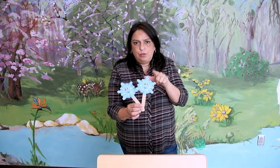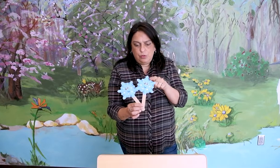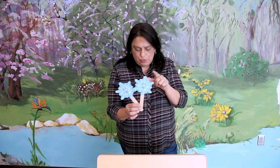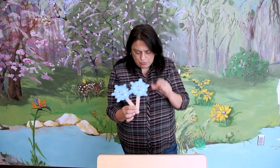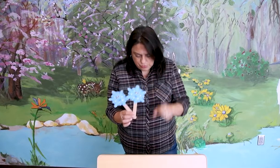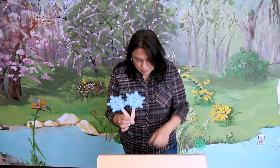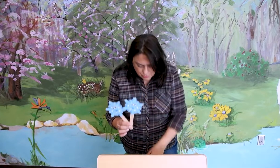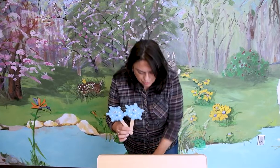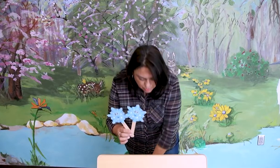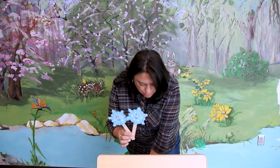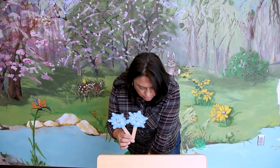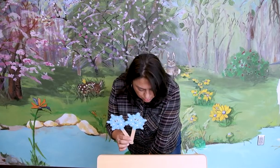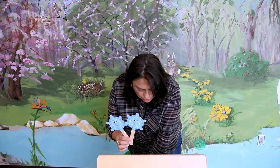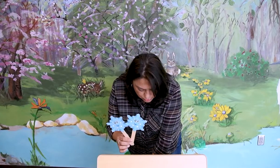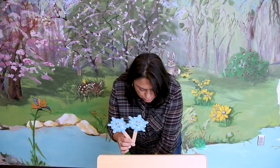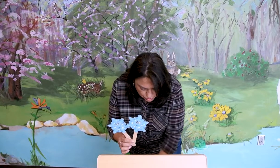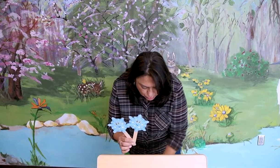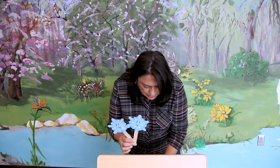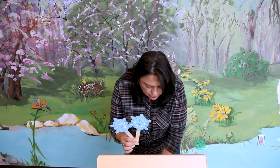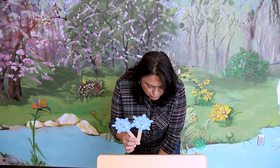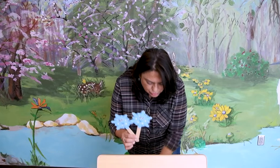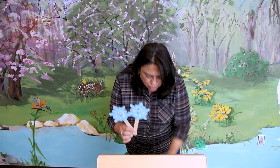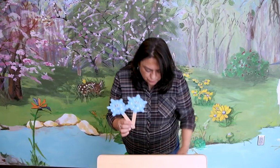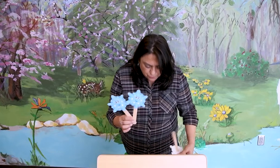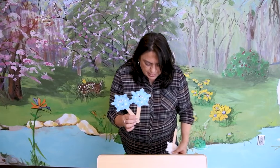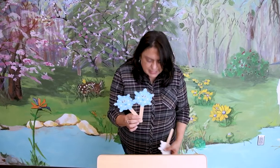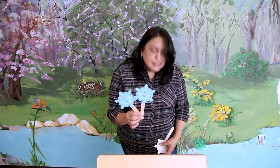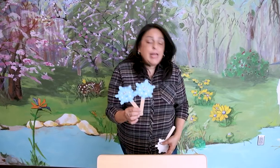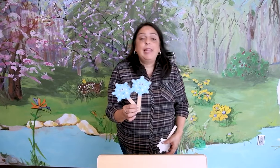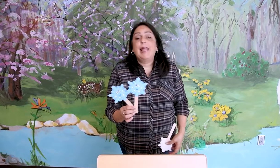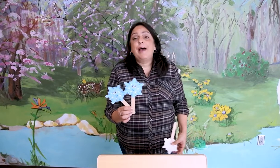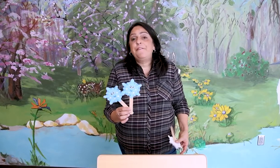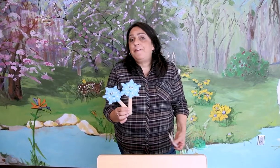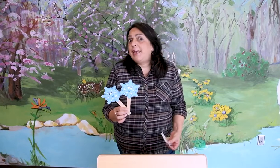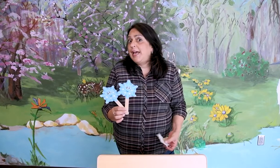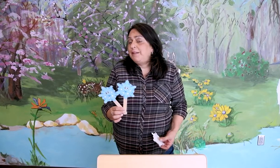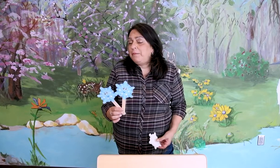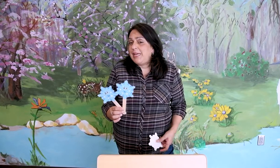1, 2. Two little snowflakes laughing at me.